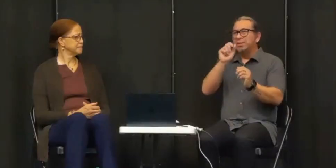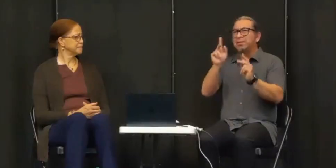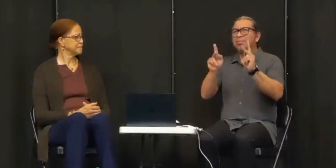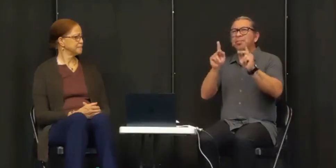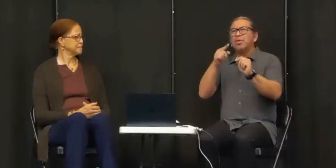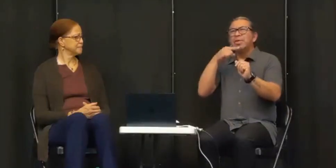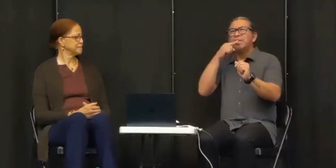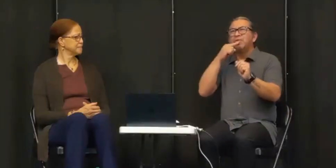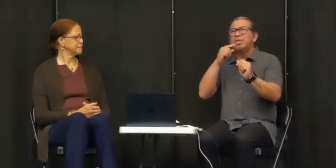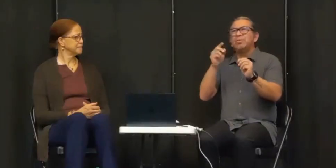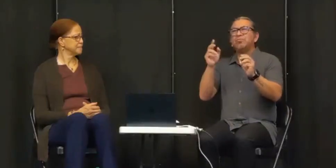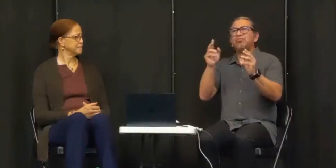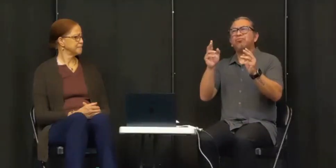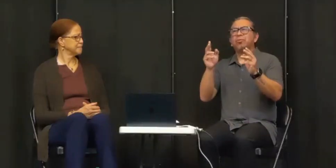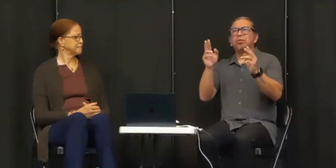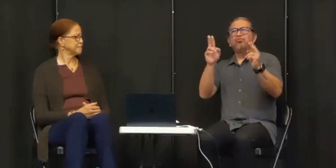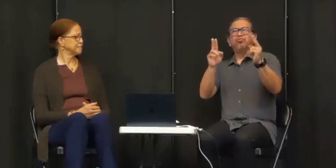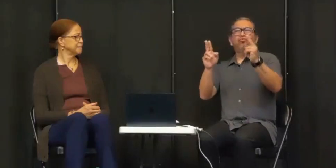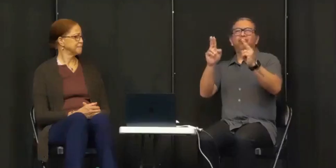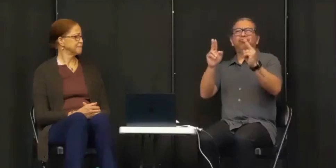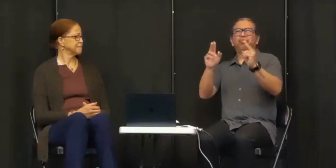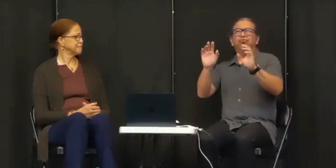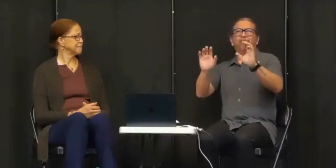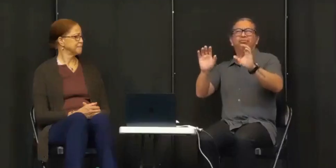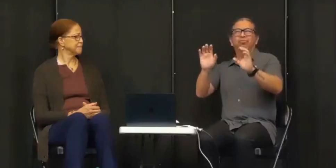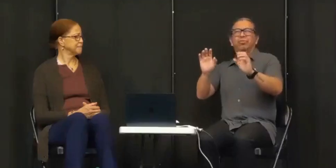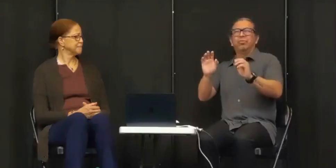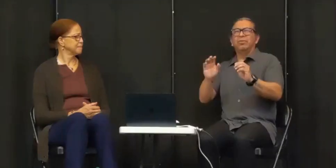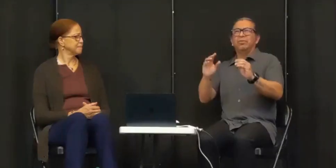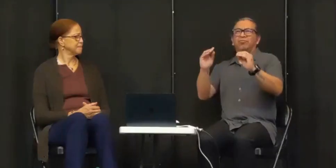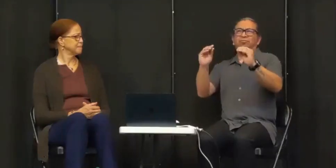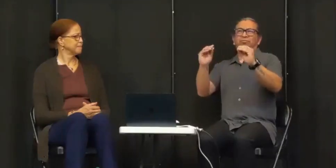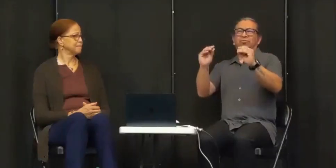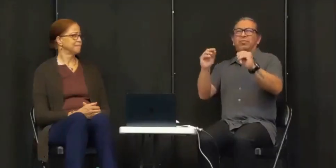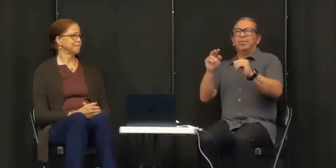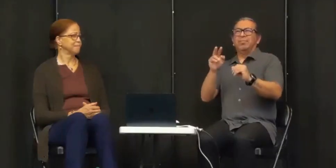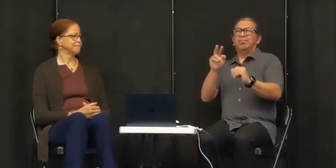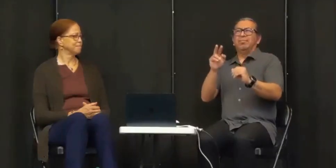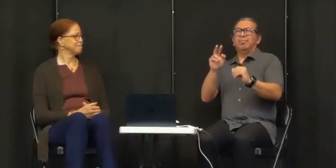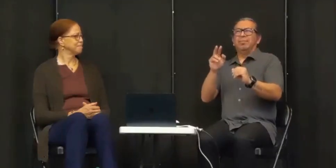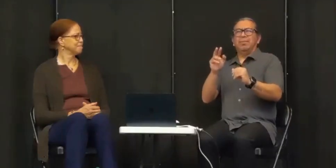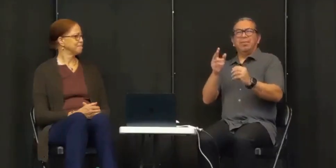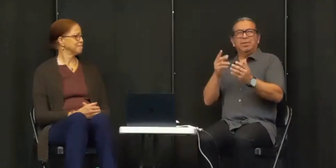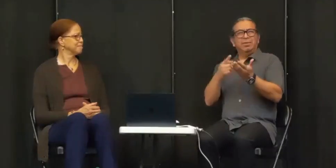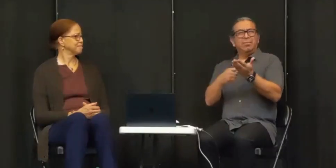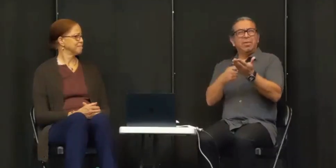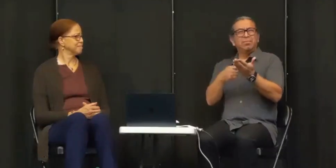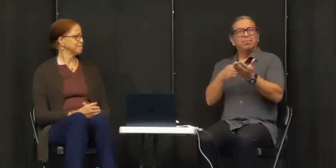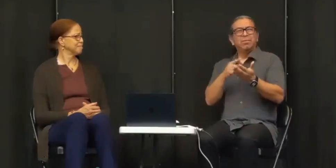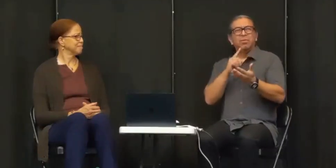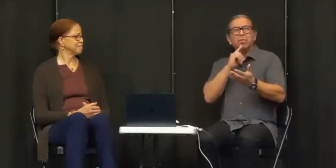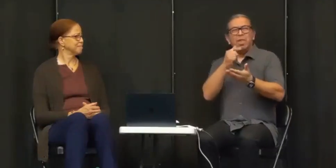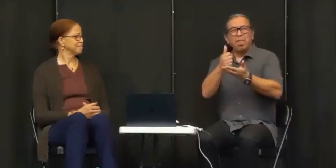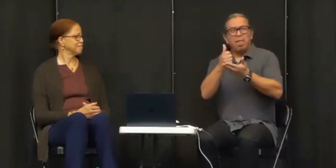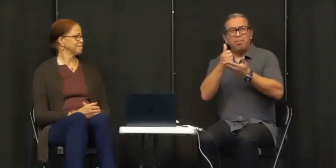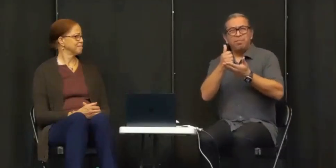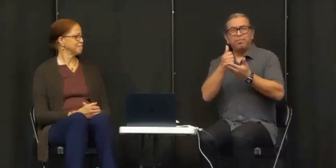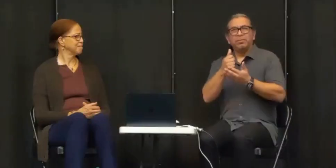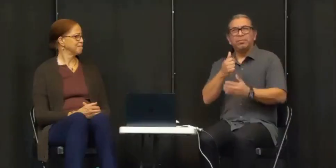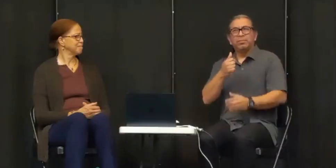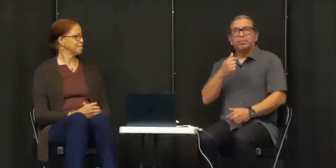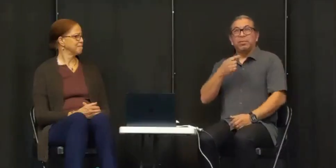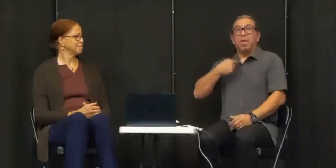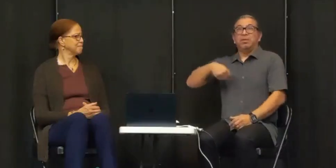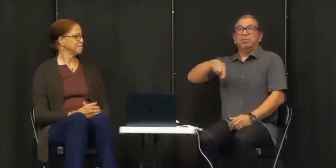to miss parts of the conversation, and hearing people who are sort of chatting, going through the normal